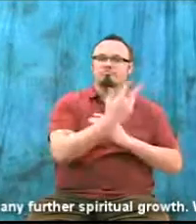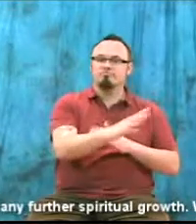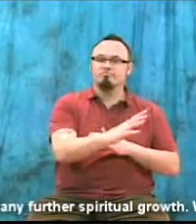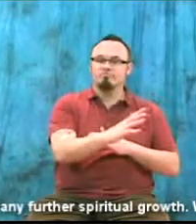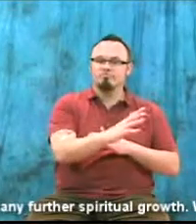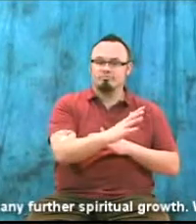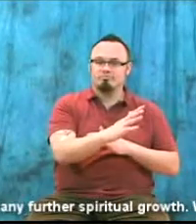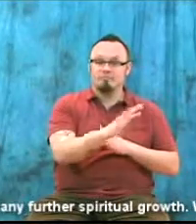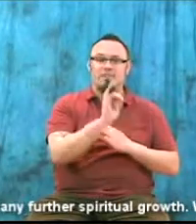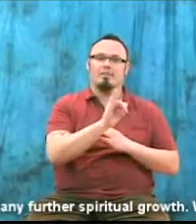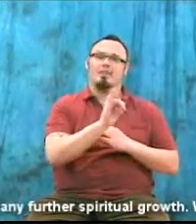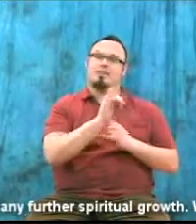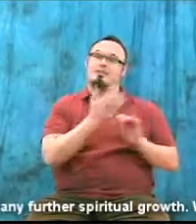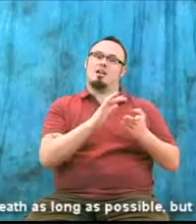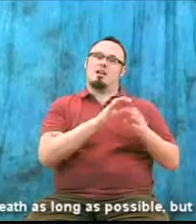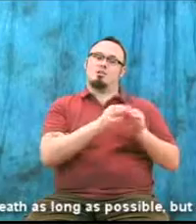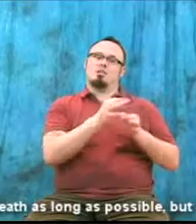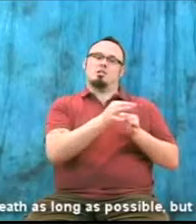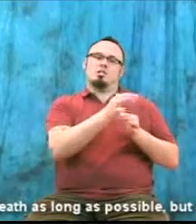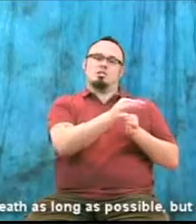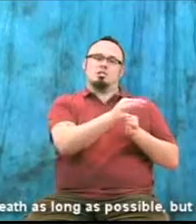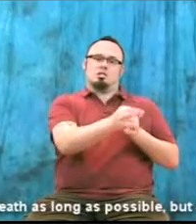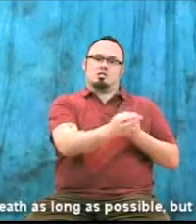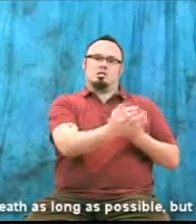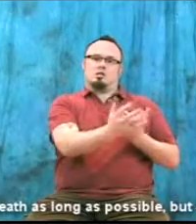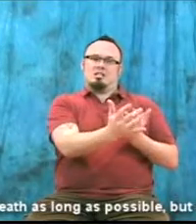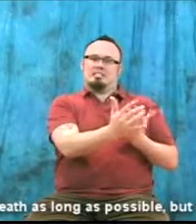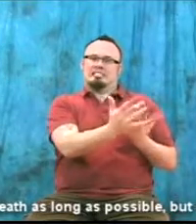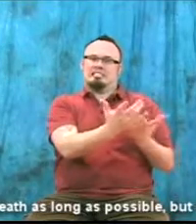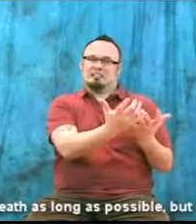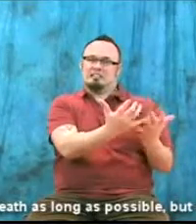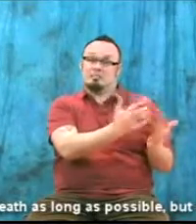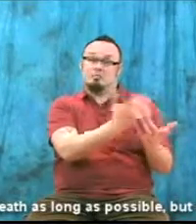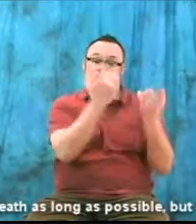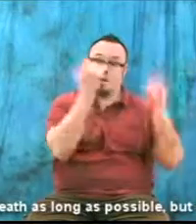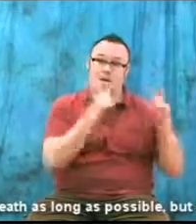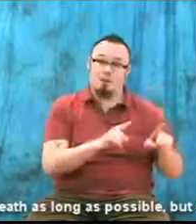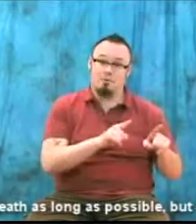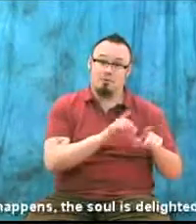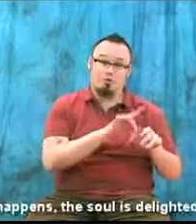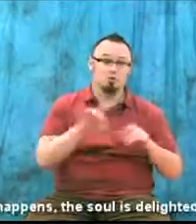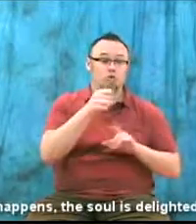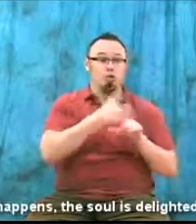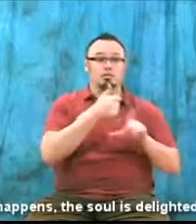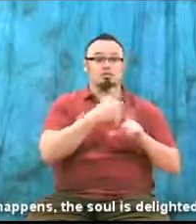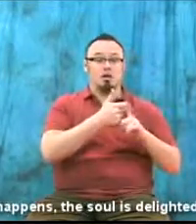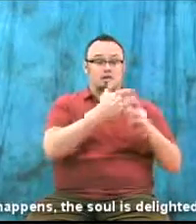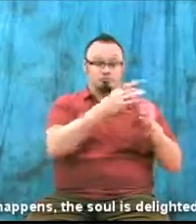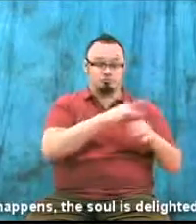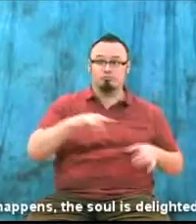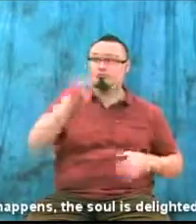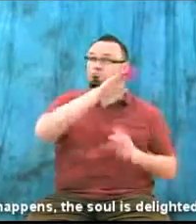We delay death as long as possible, but once it happens, the soul is delighted to be reunited with God.